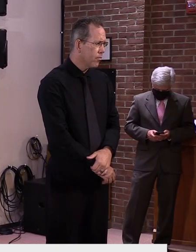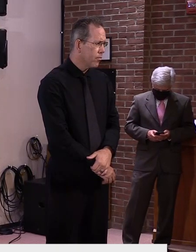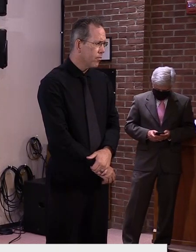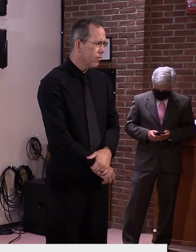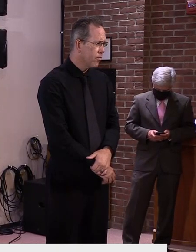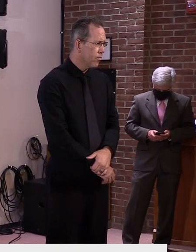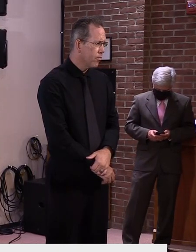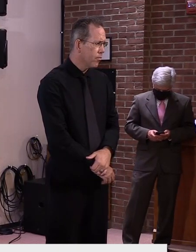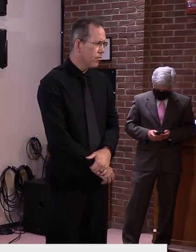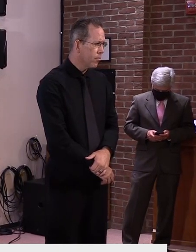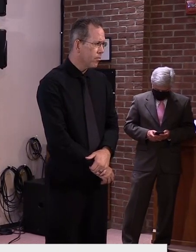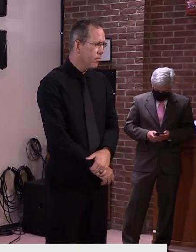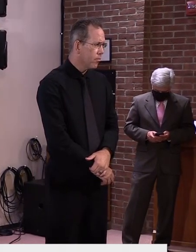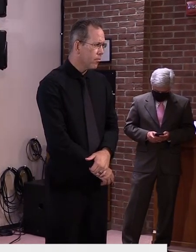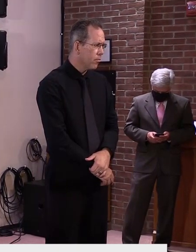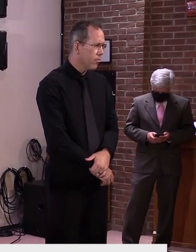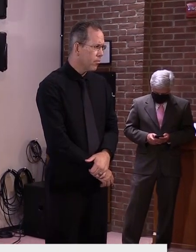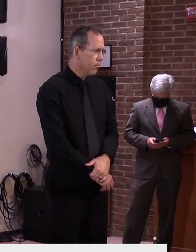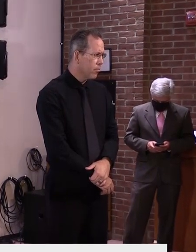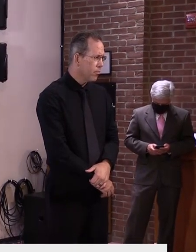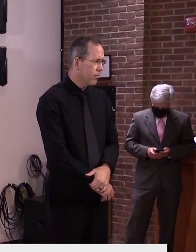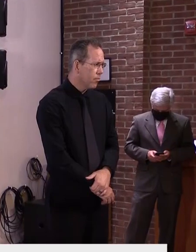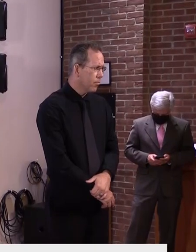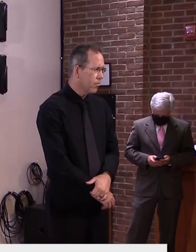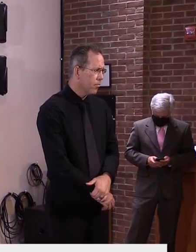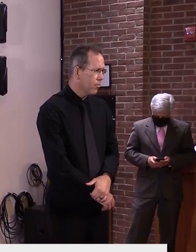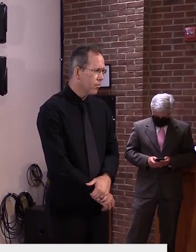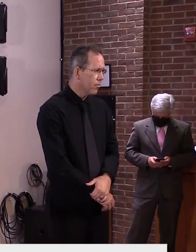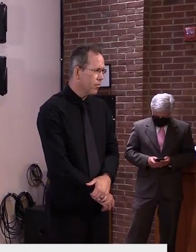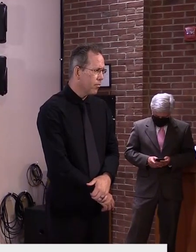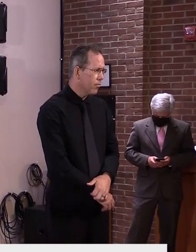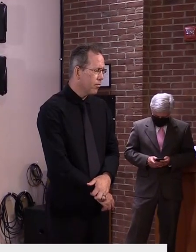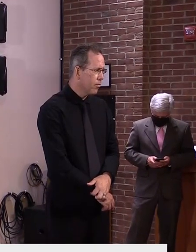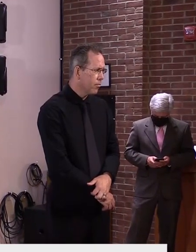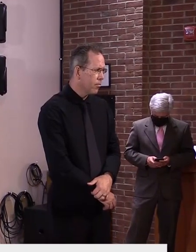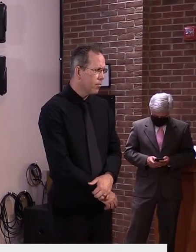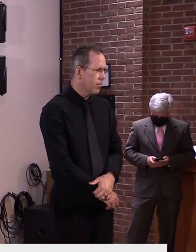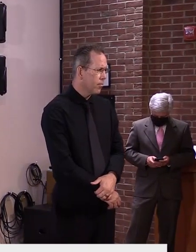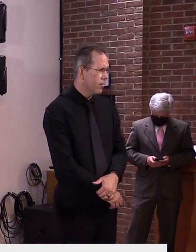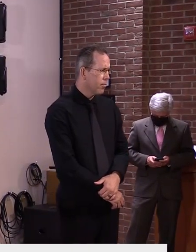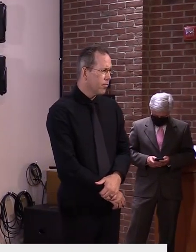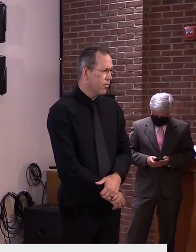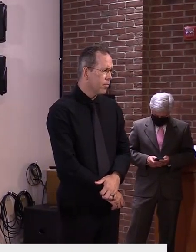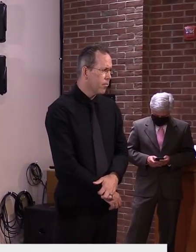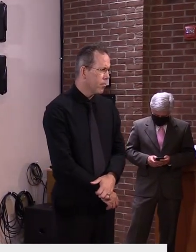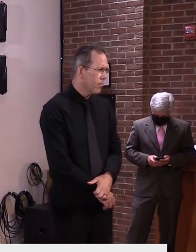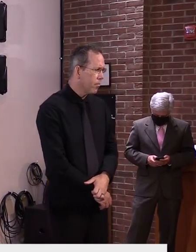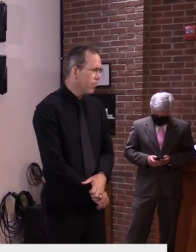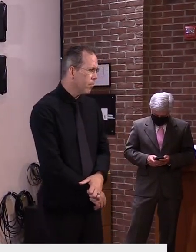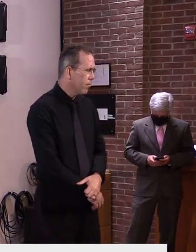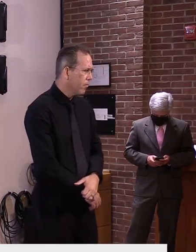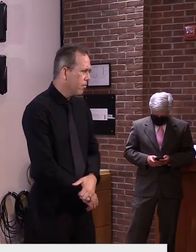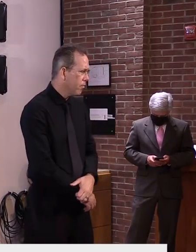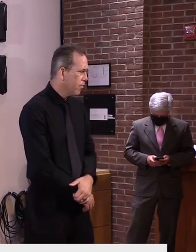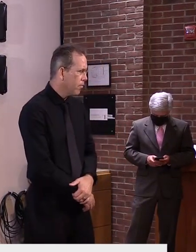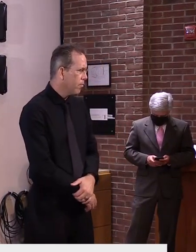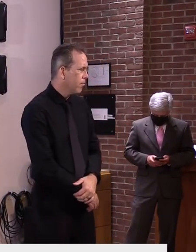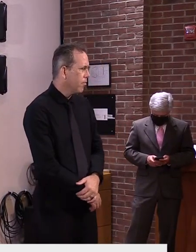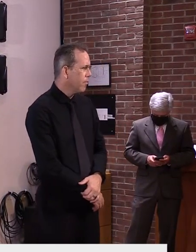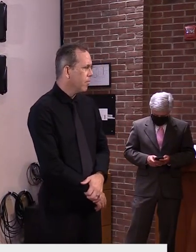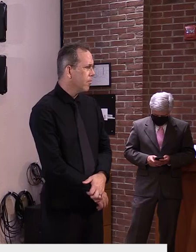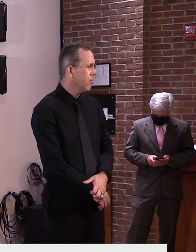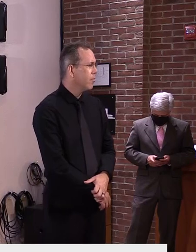guidance to share on that as to, for example, is there a window from when you think you've been exposed to when you're most likely to get an